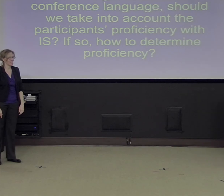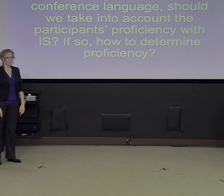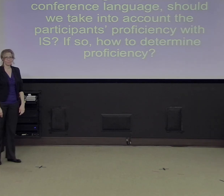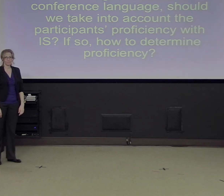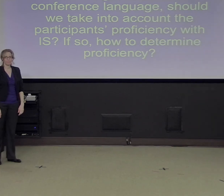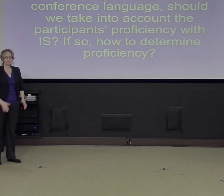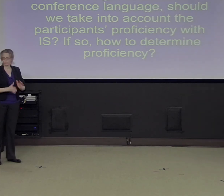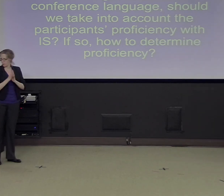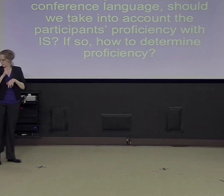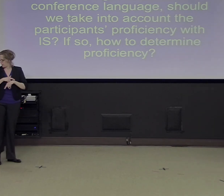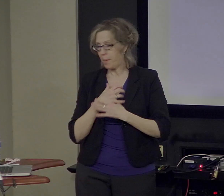Chris.